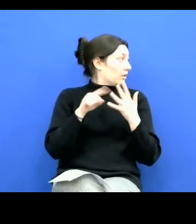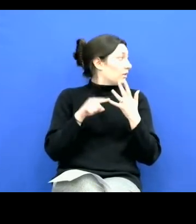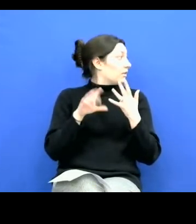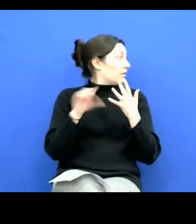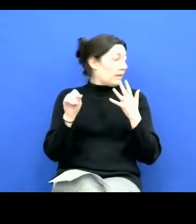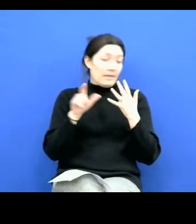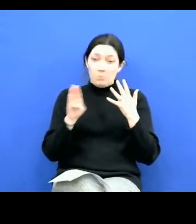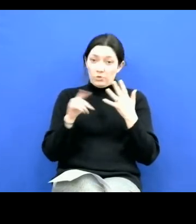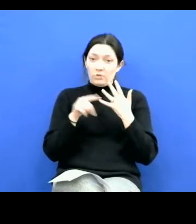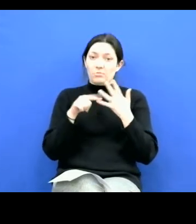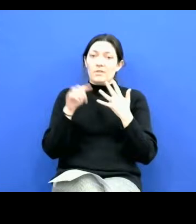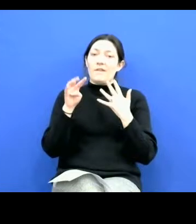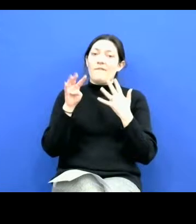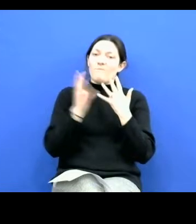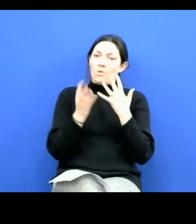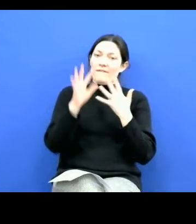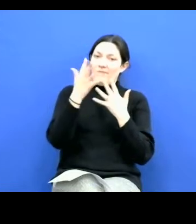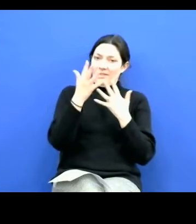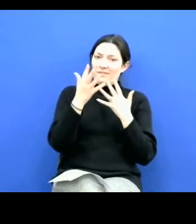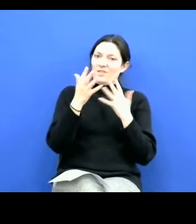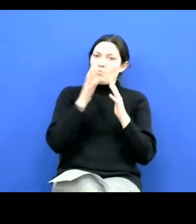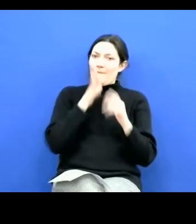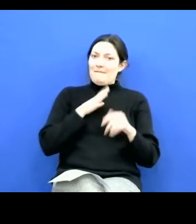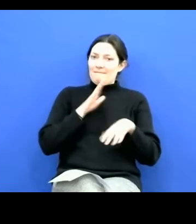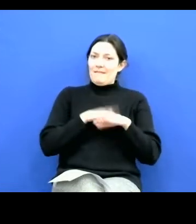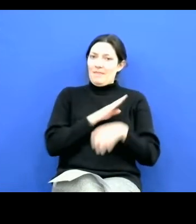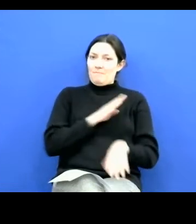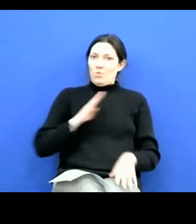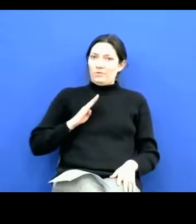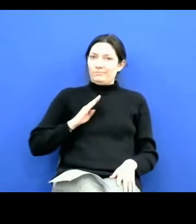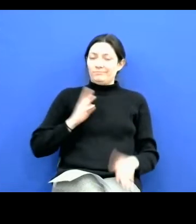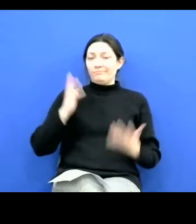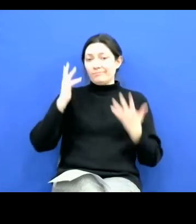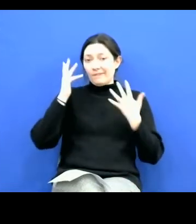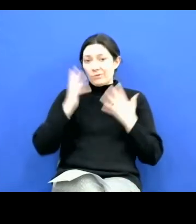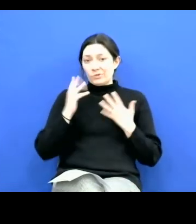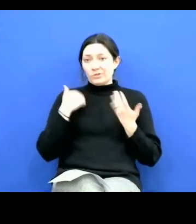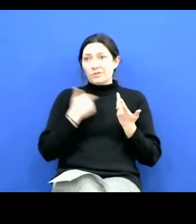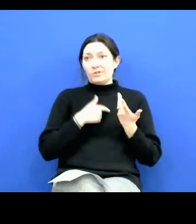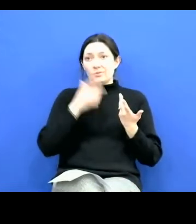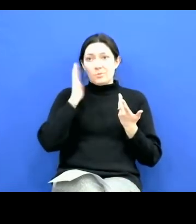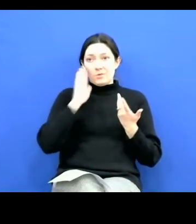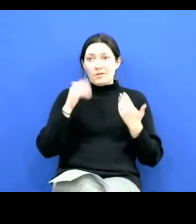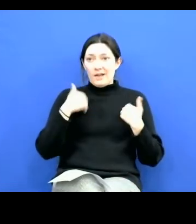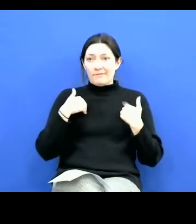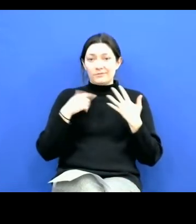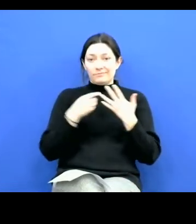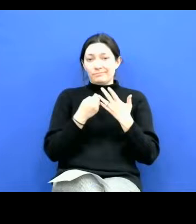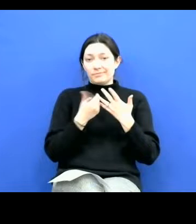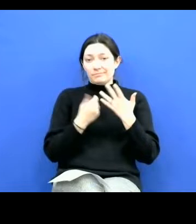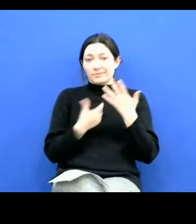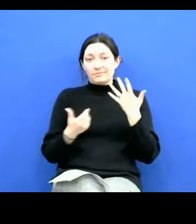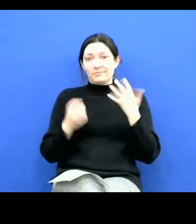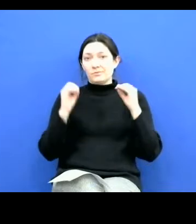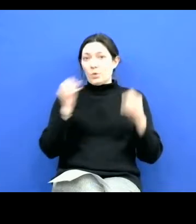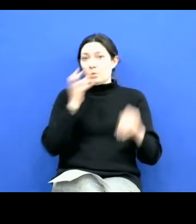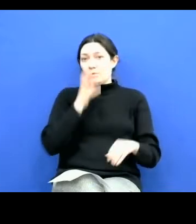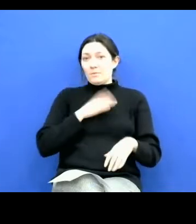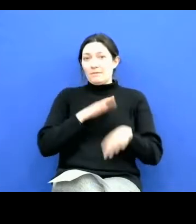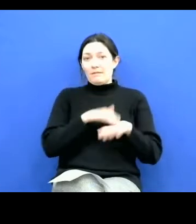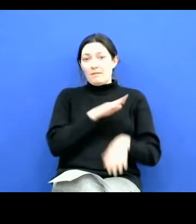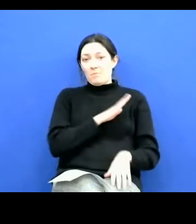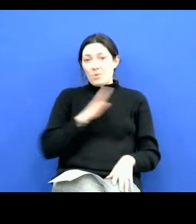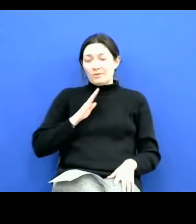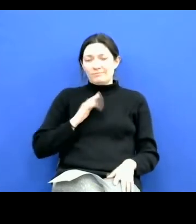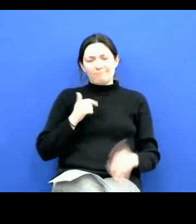board. And, you know, unfortunately, we're gonna have a period where we have no women on the town board, which I don't think is